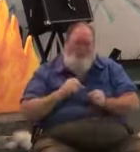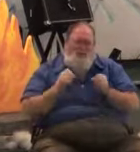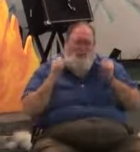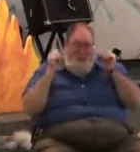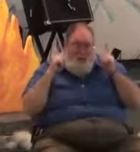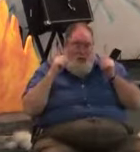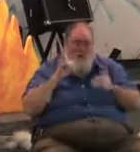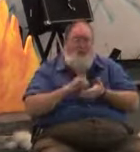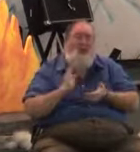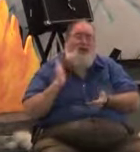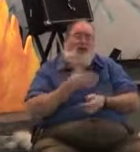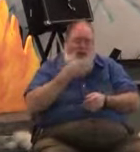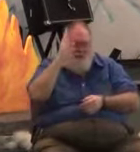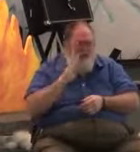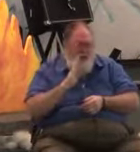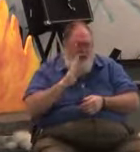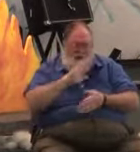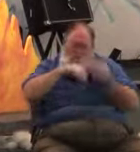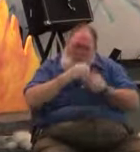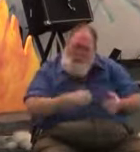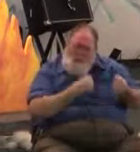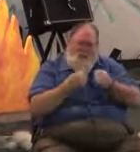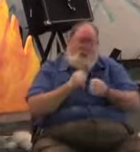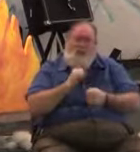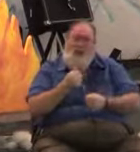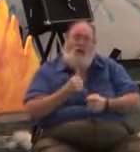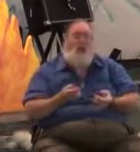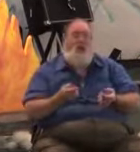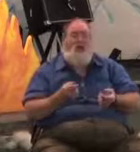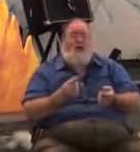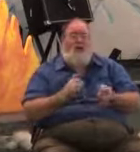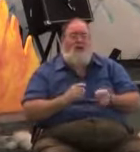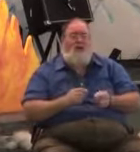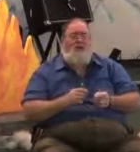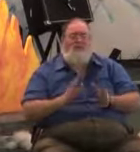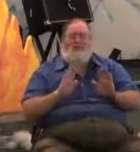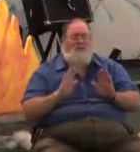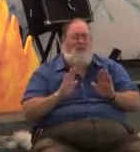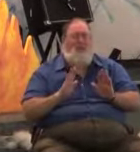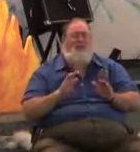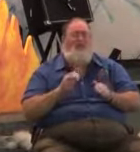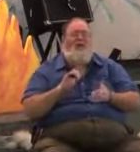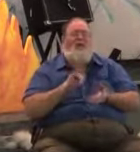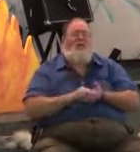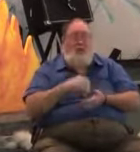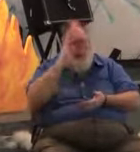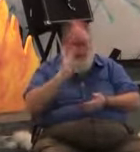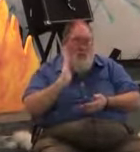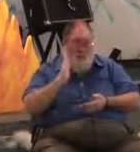that our God Almighty would not answer prayer for us? That should be the norm. We should expect